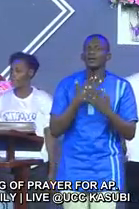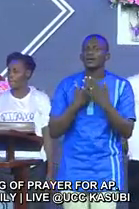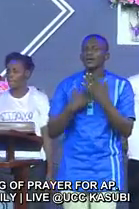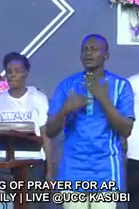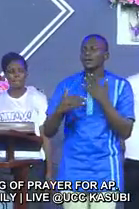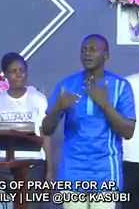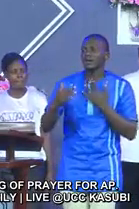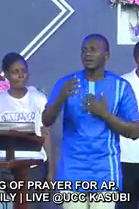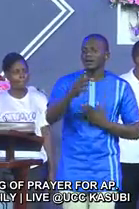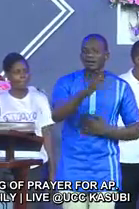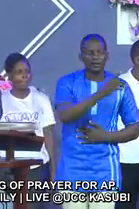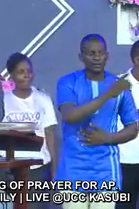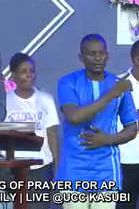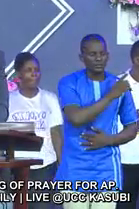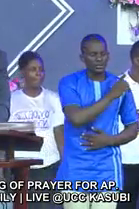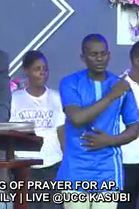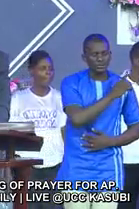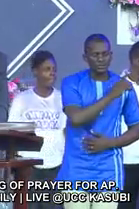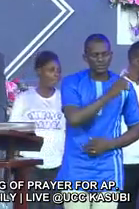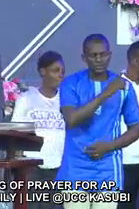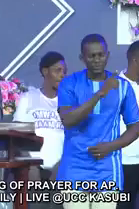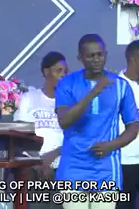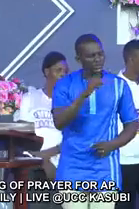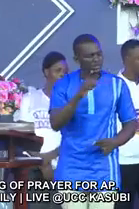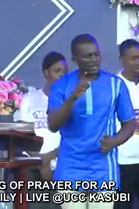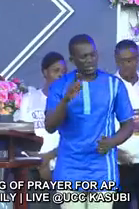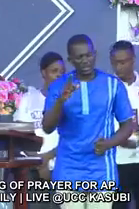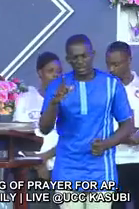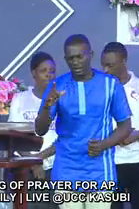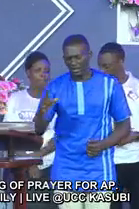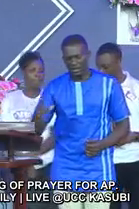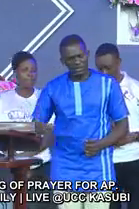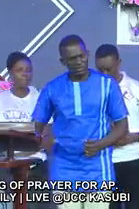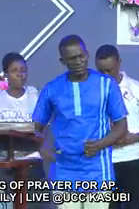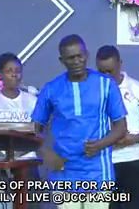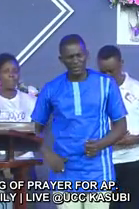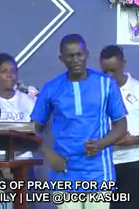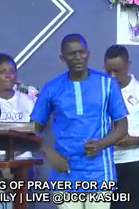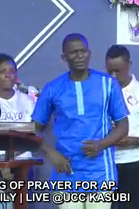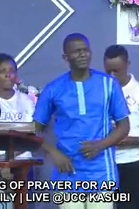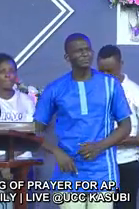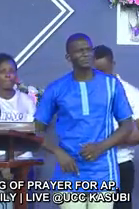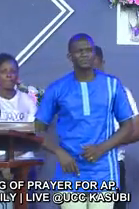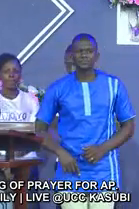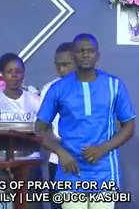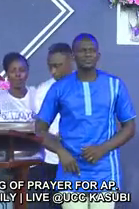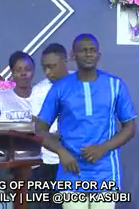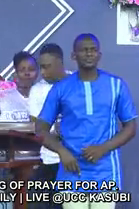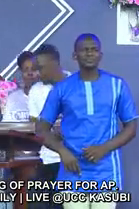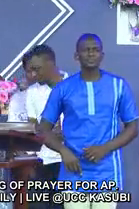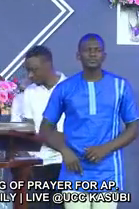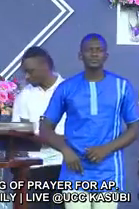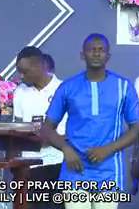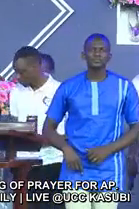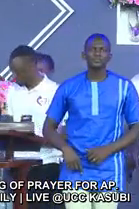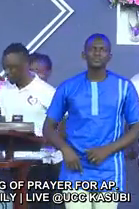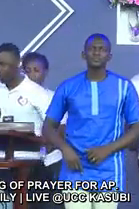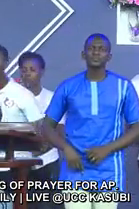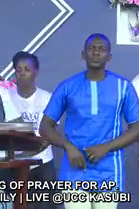tukwetanga. Gamu kama